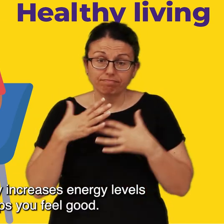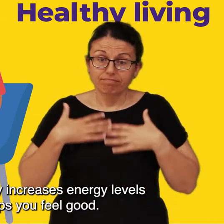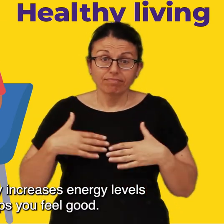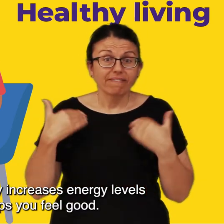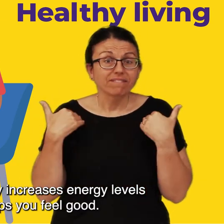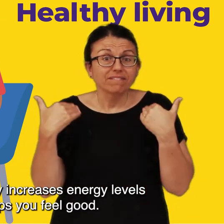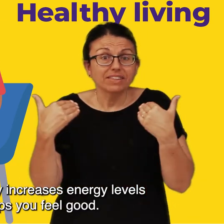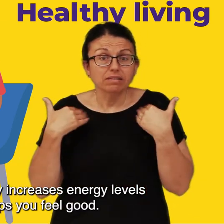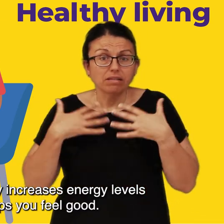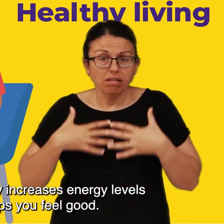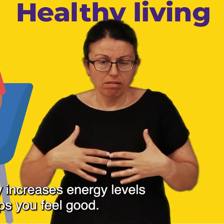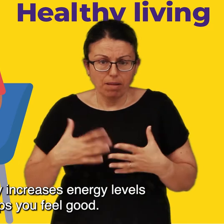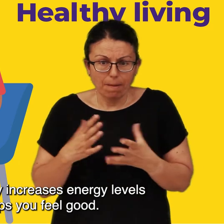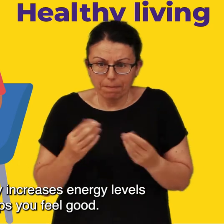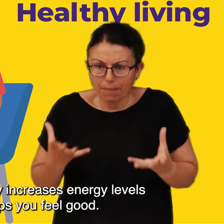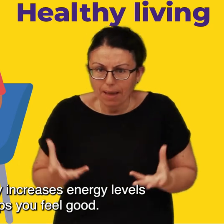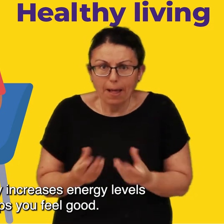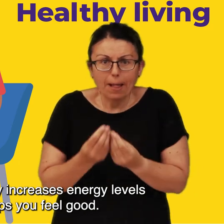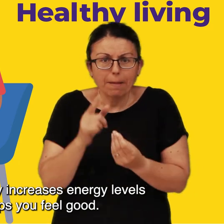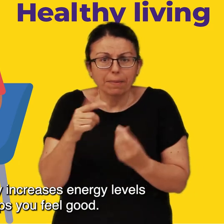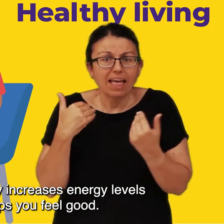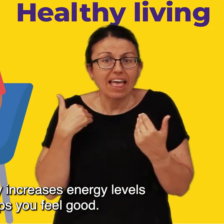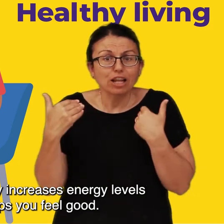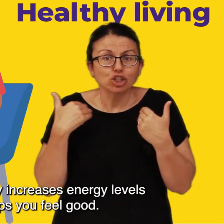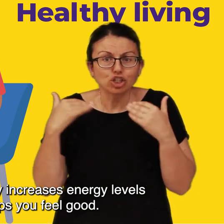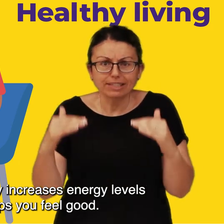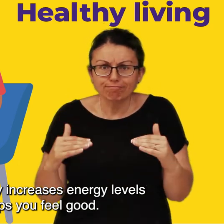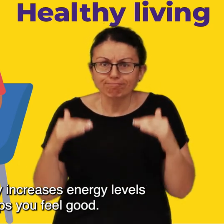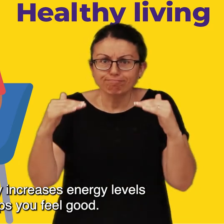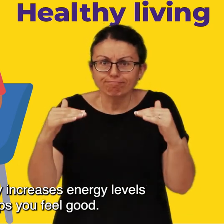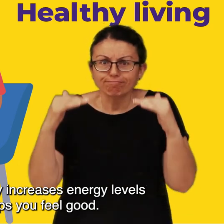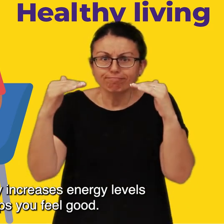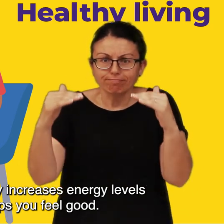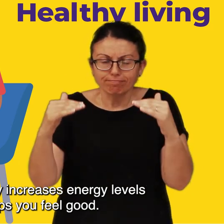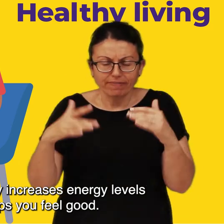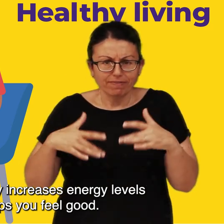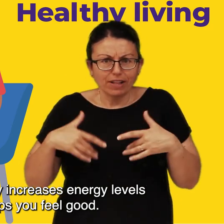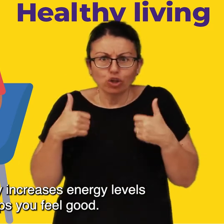Physical activity increases energy levels and helps you feel good.